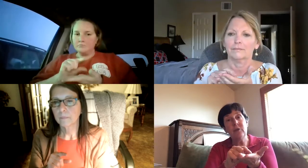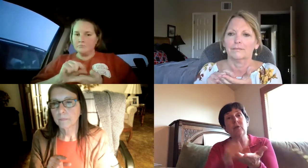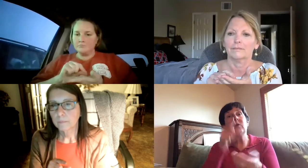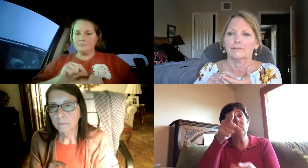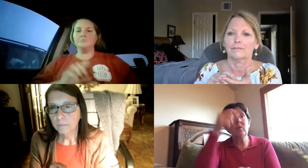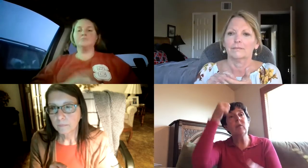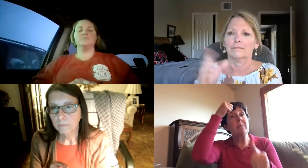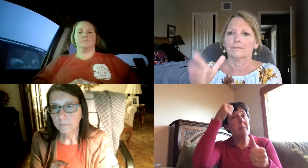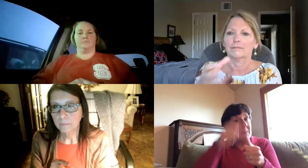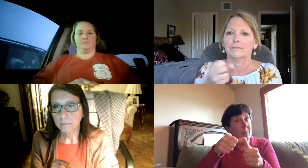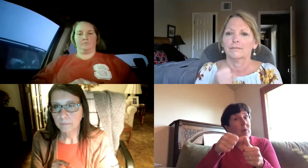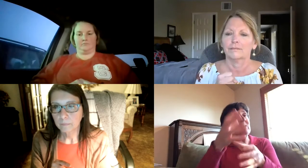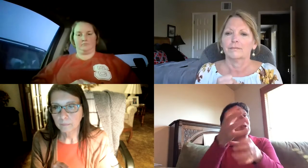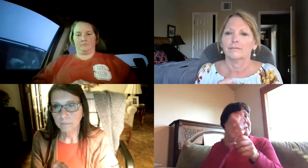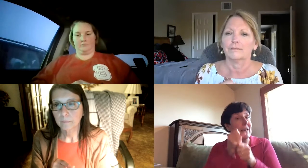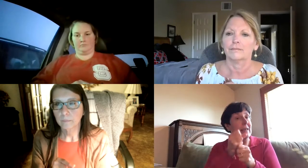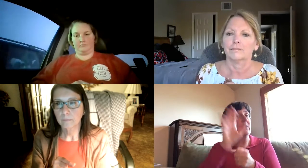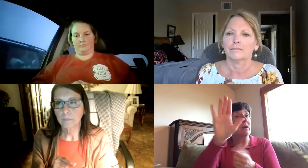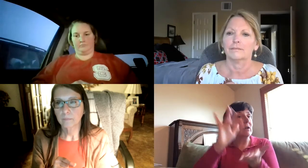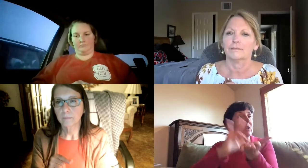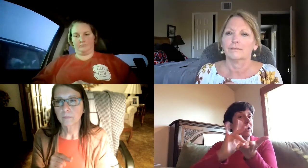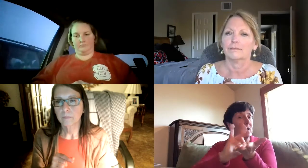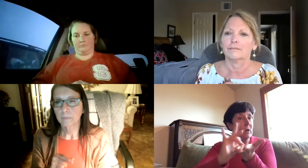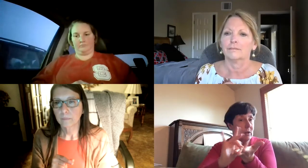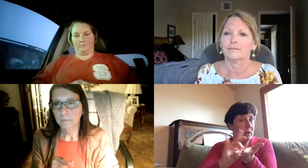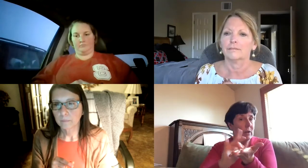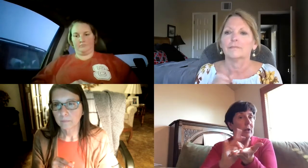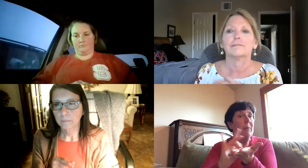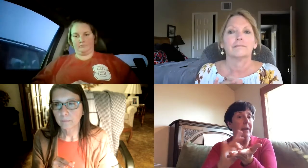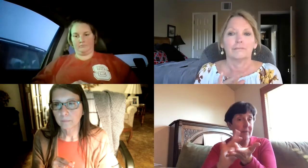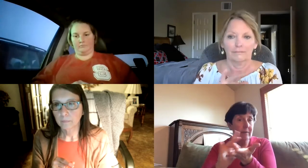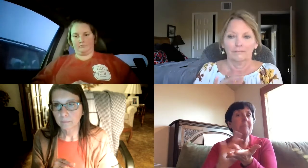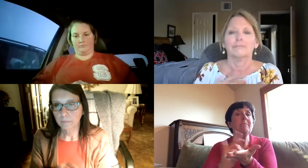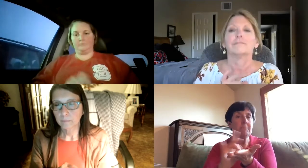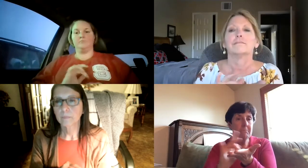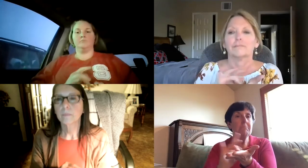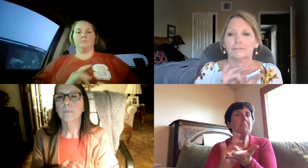Did you remember to get your meds?